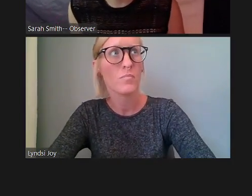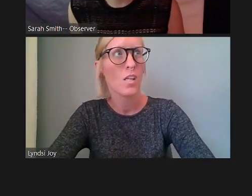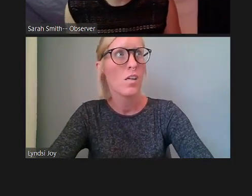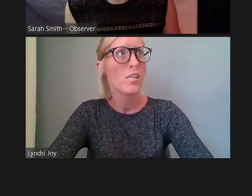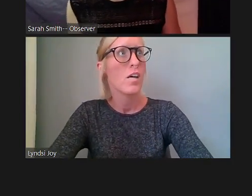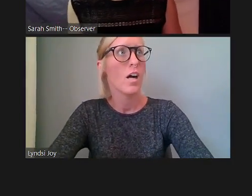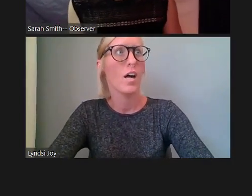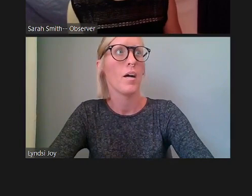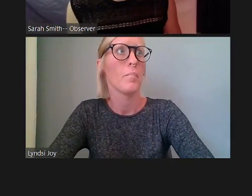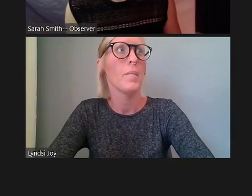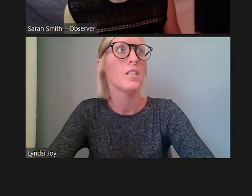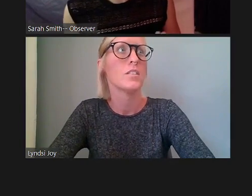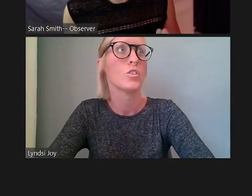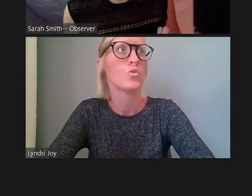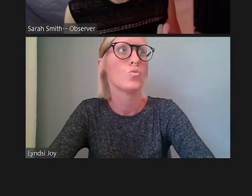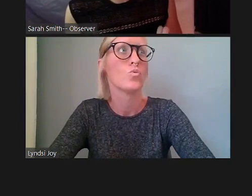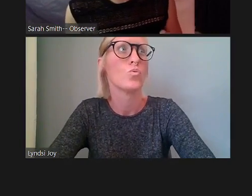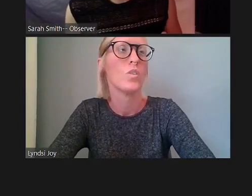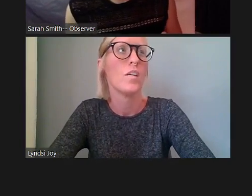Yeah.